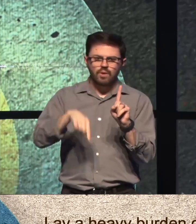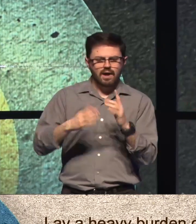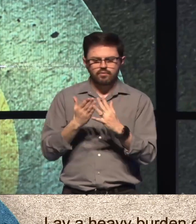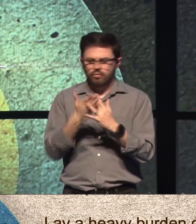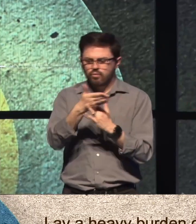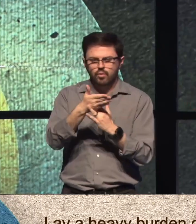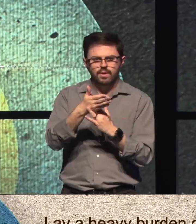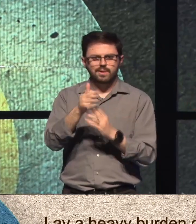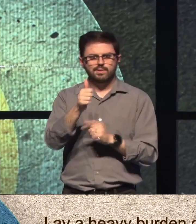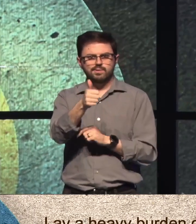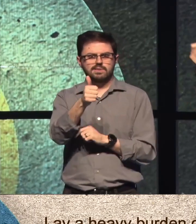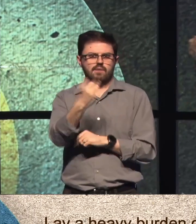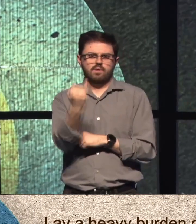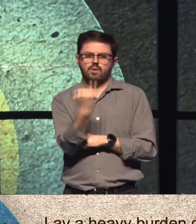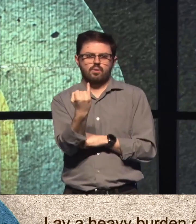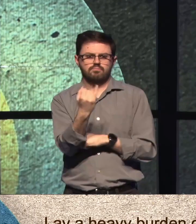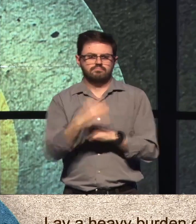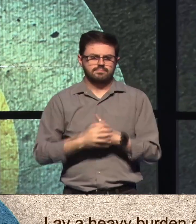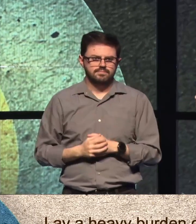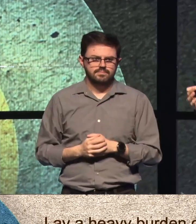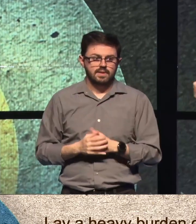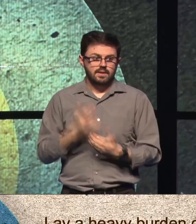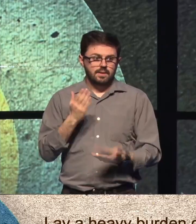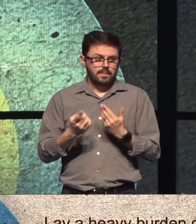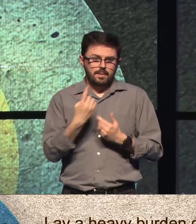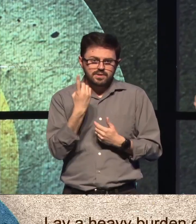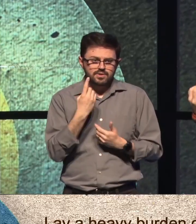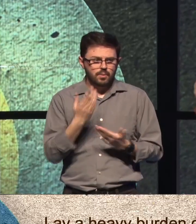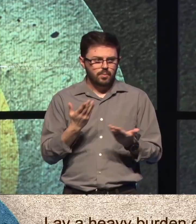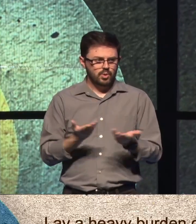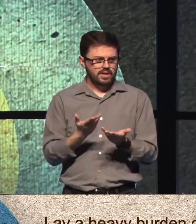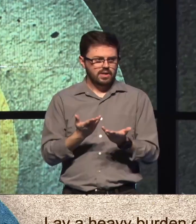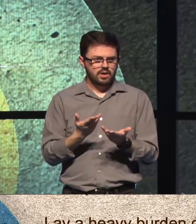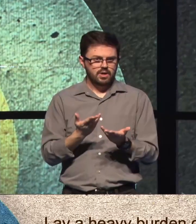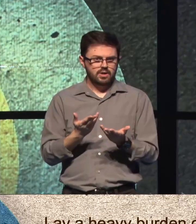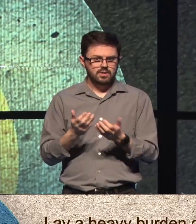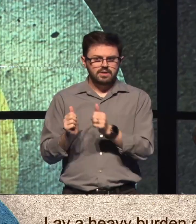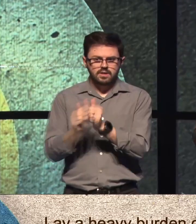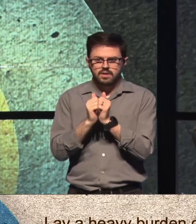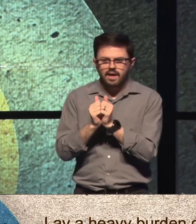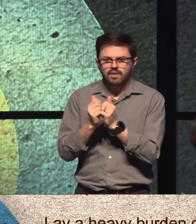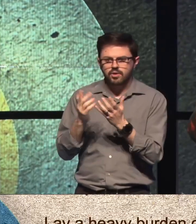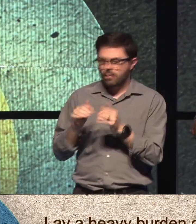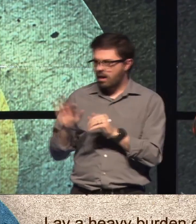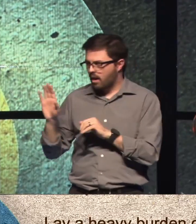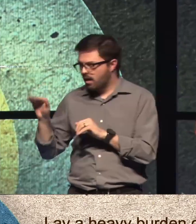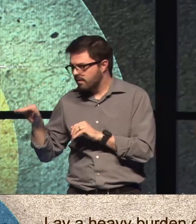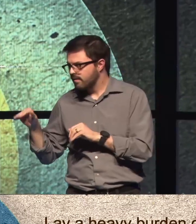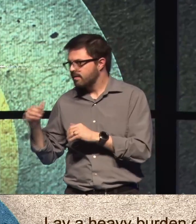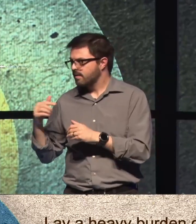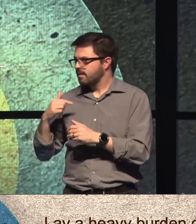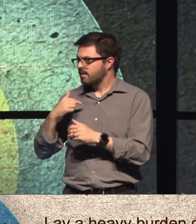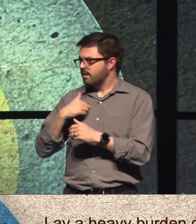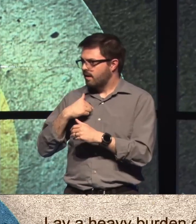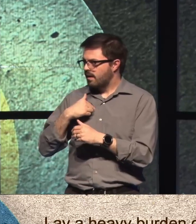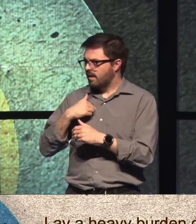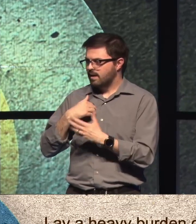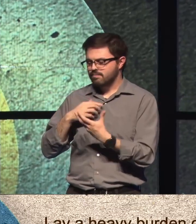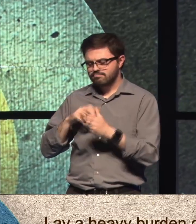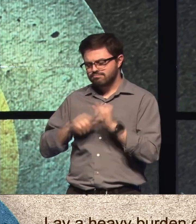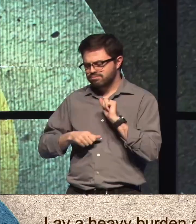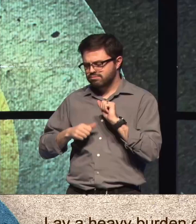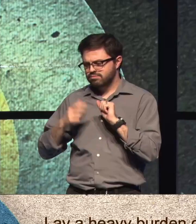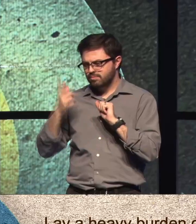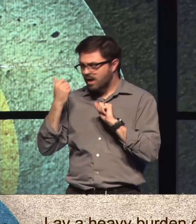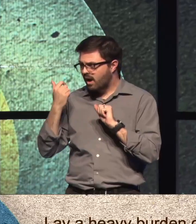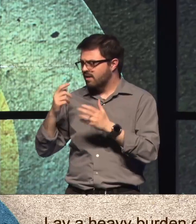this setting the burden down. Maybe there's somebody you're here with, and you just want to lean over to them and say, I'm heavy-hearted because